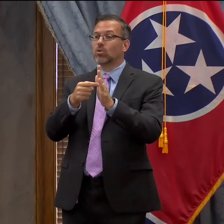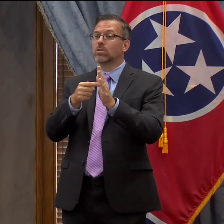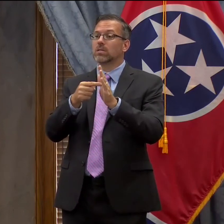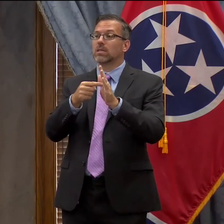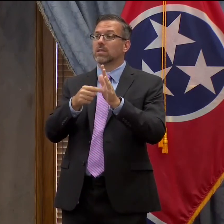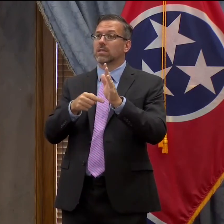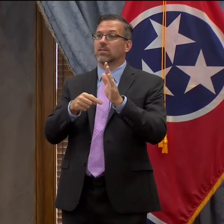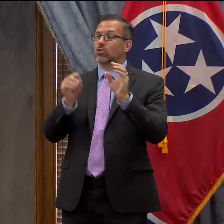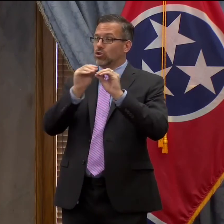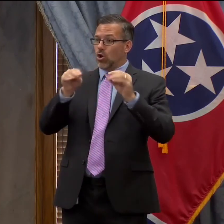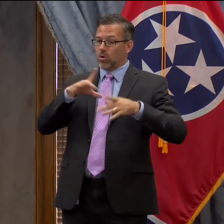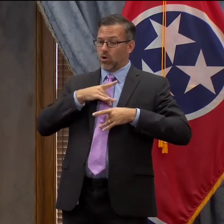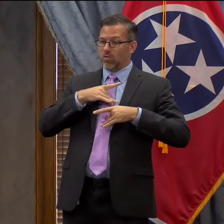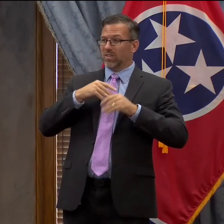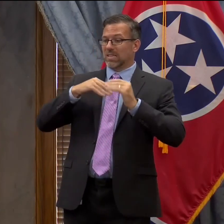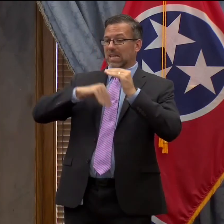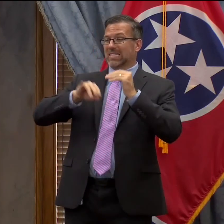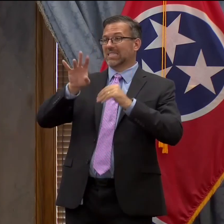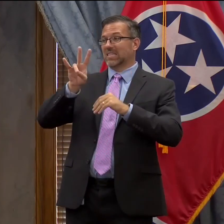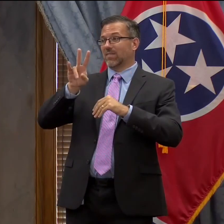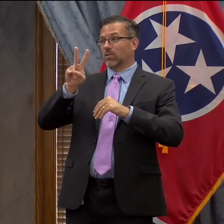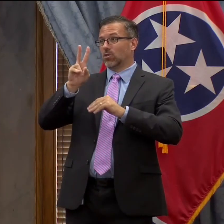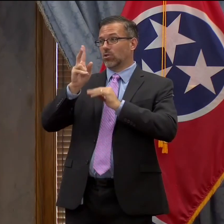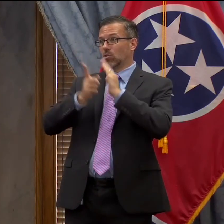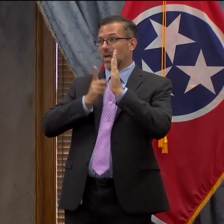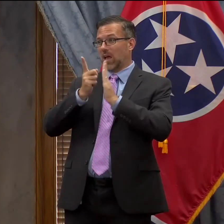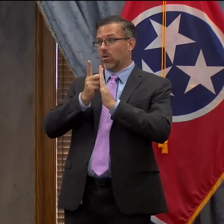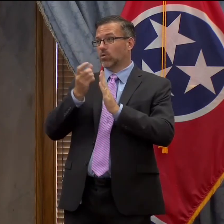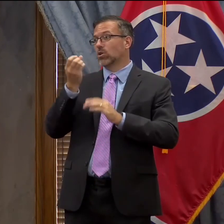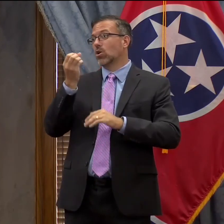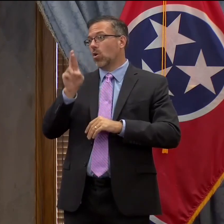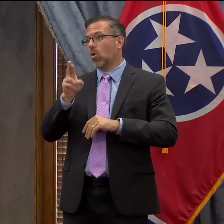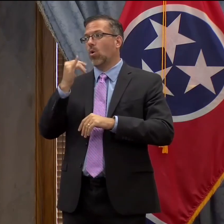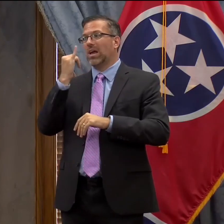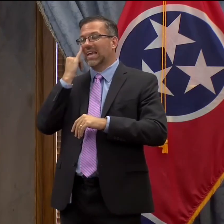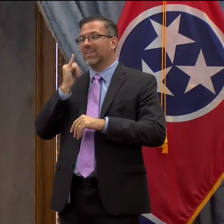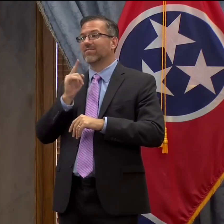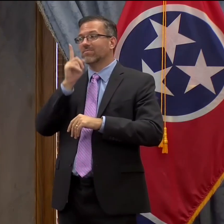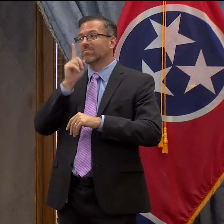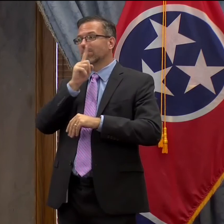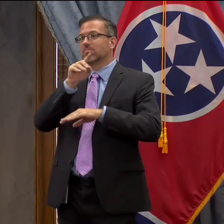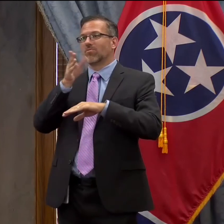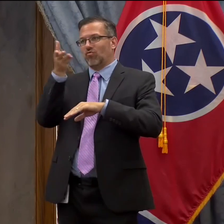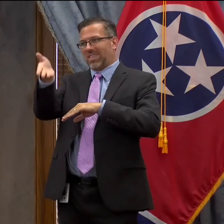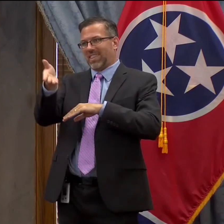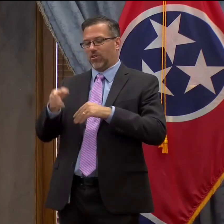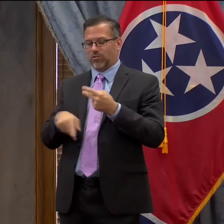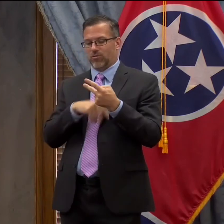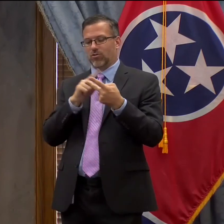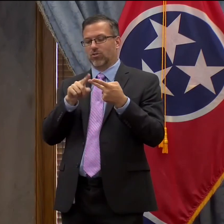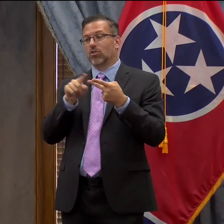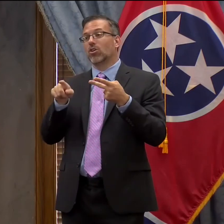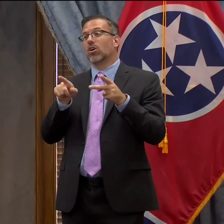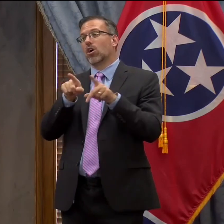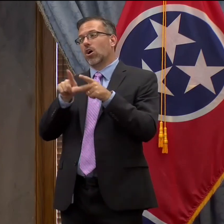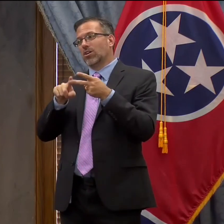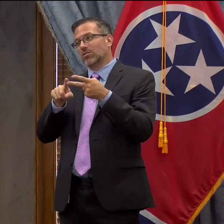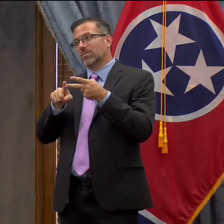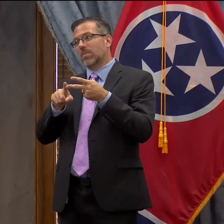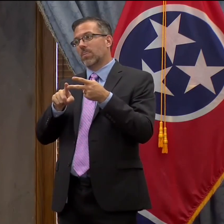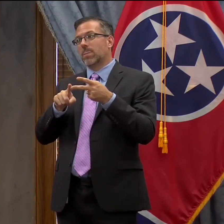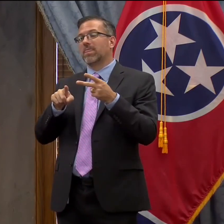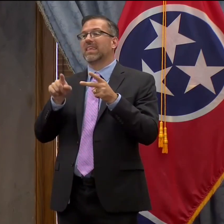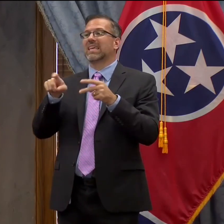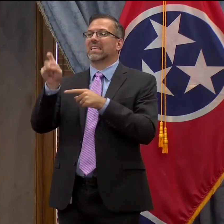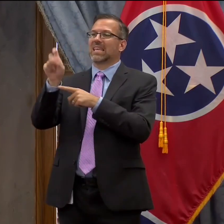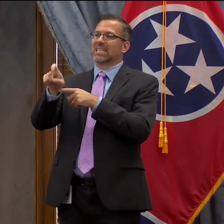within 72 hours or a negative on-site point of care test. That's one scenario. The other scenario is in the essential